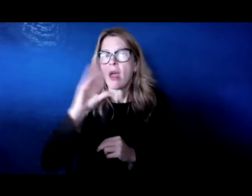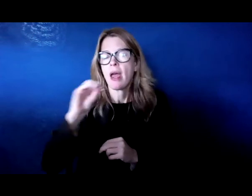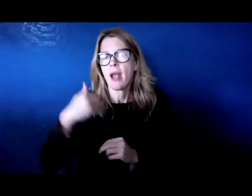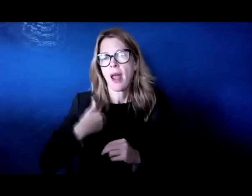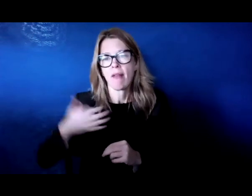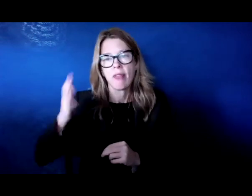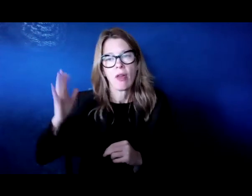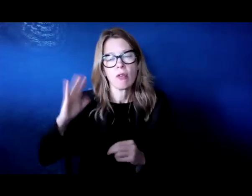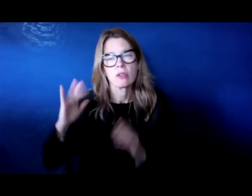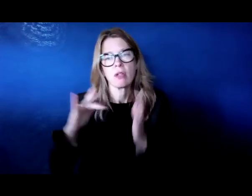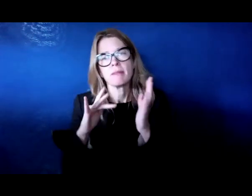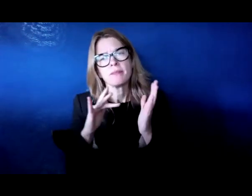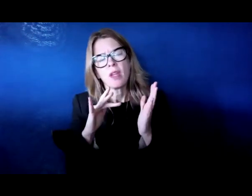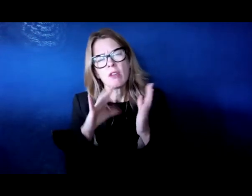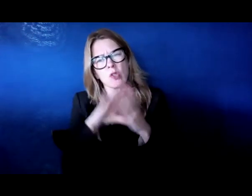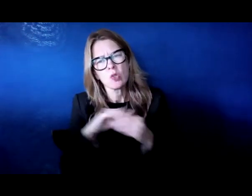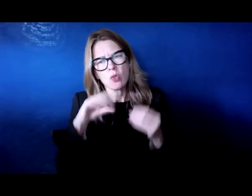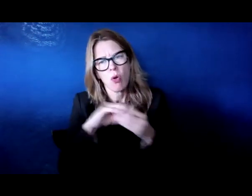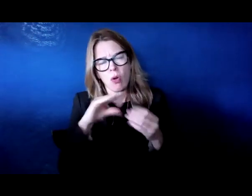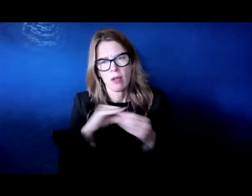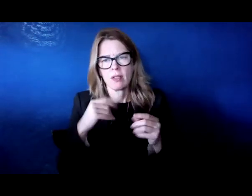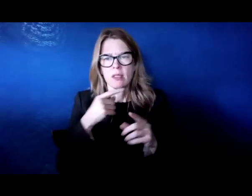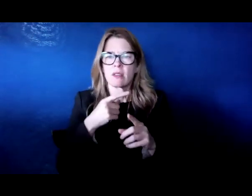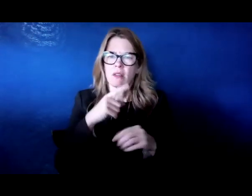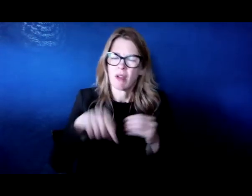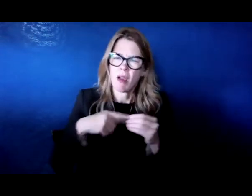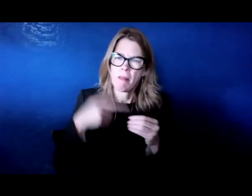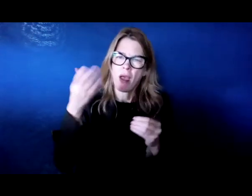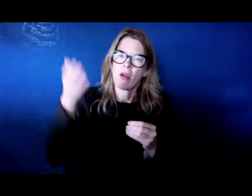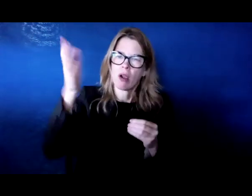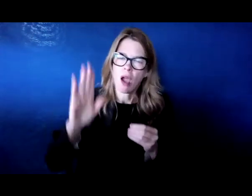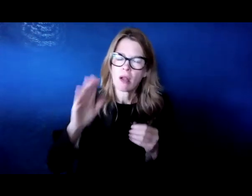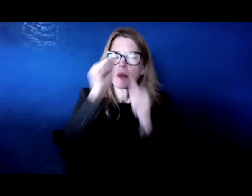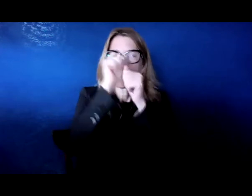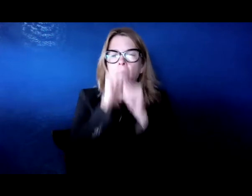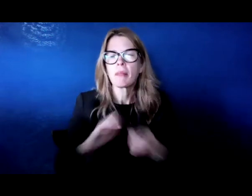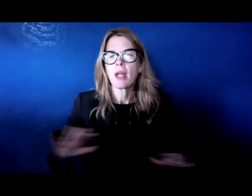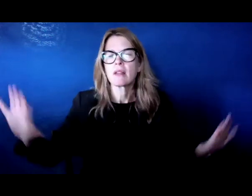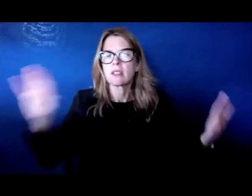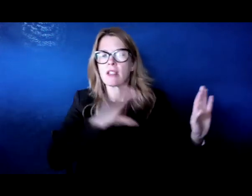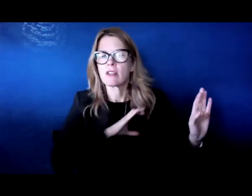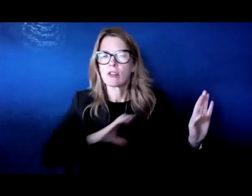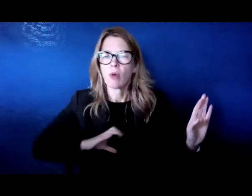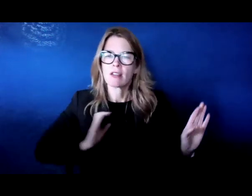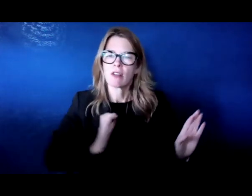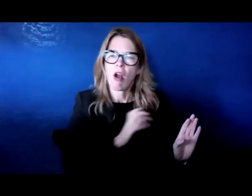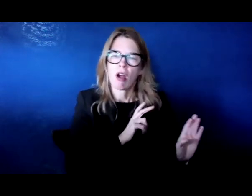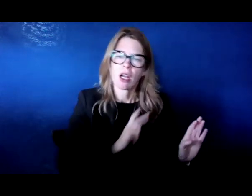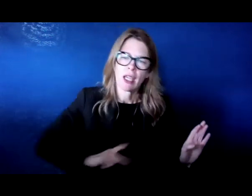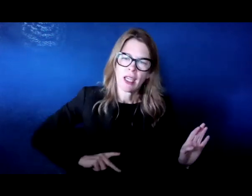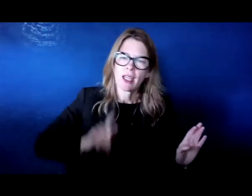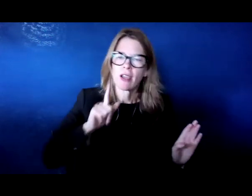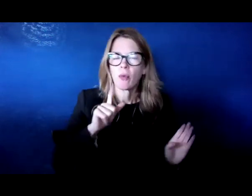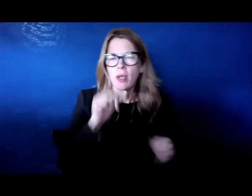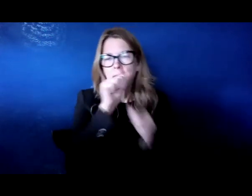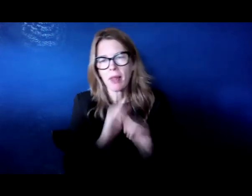Oh, blessed is Christ who came in God's most holy